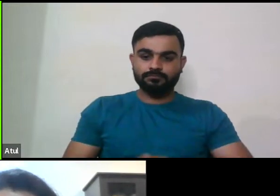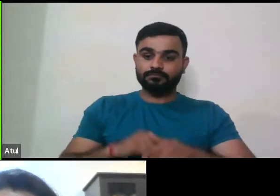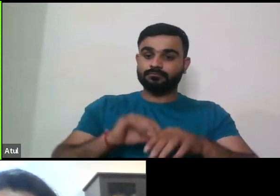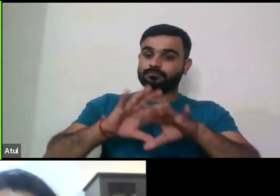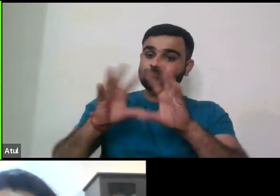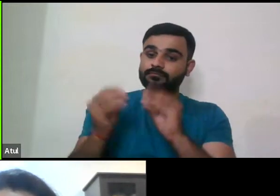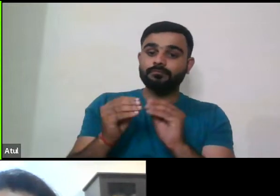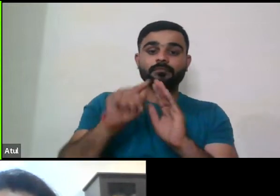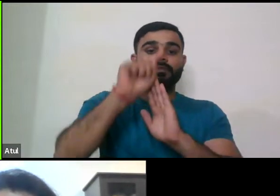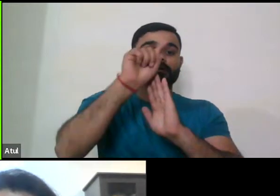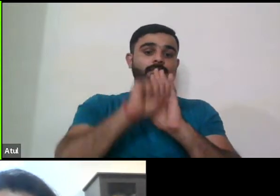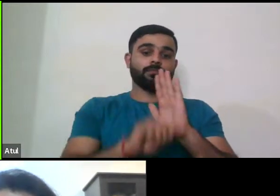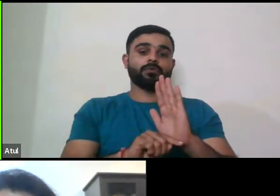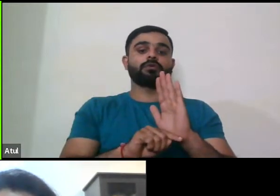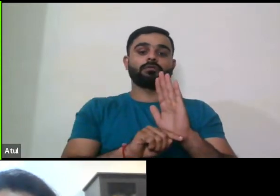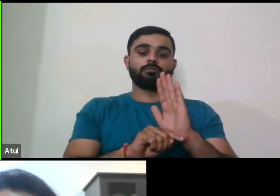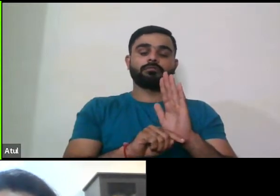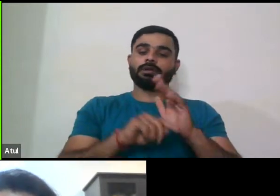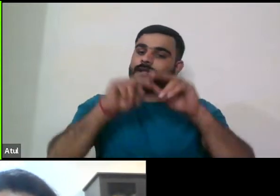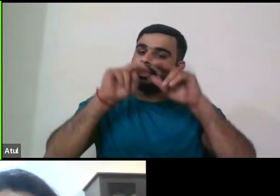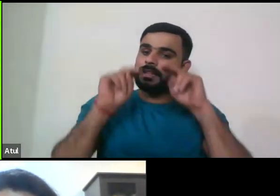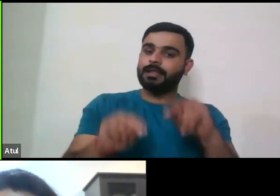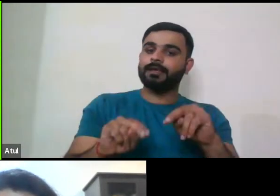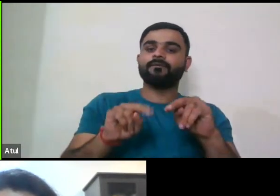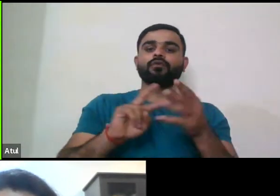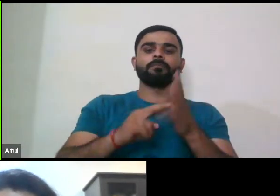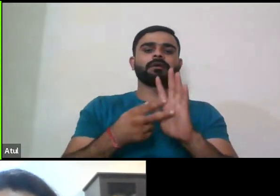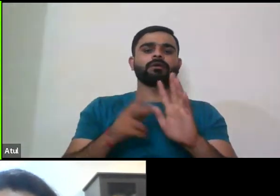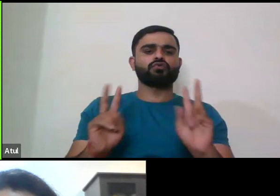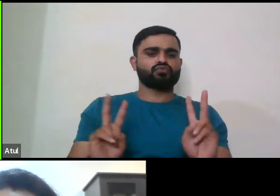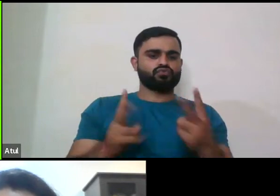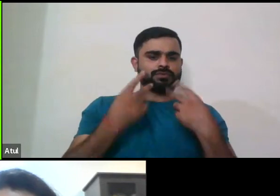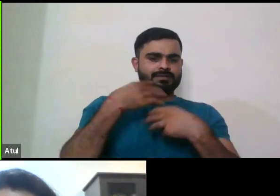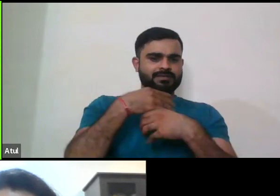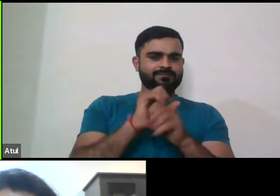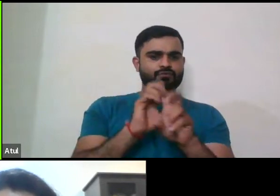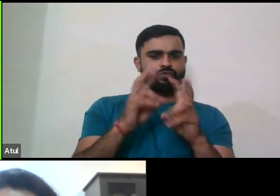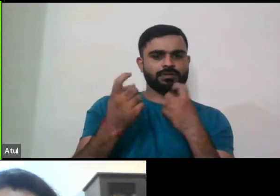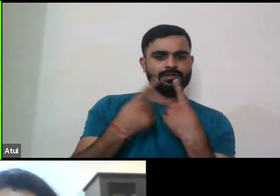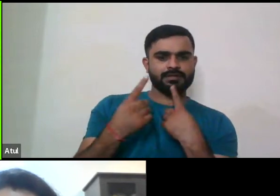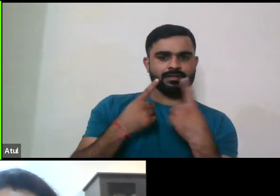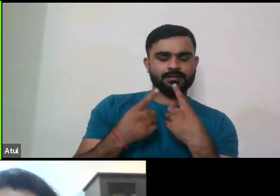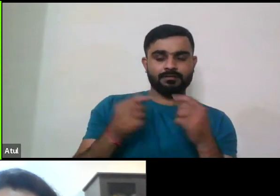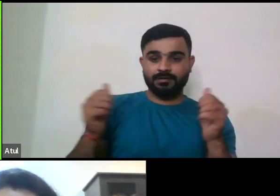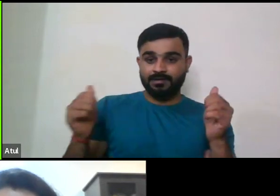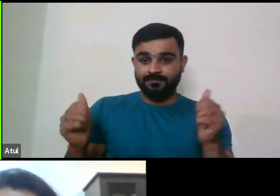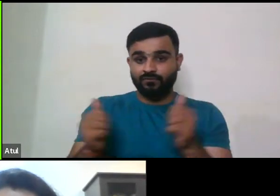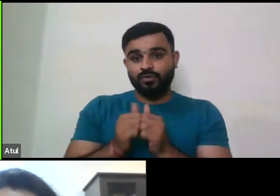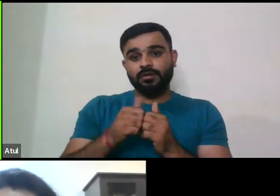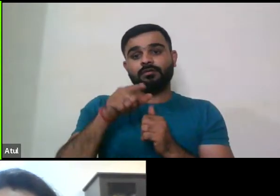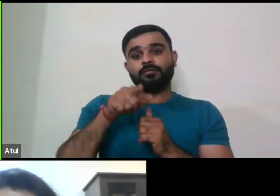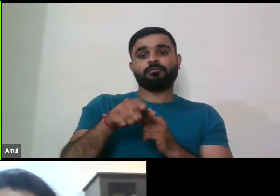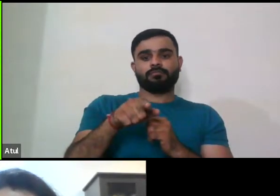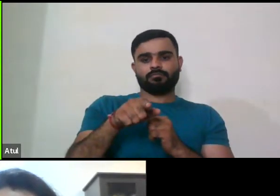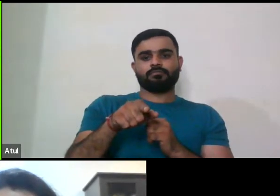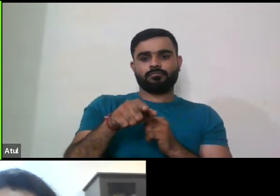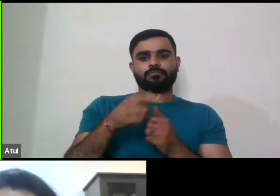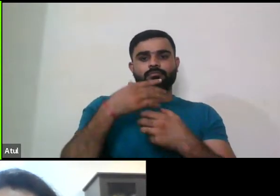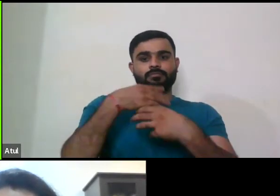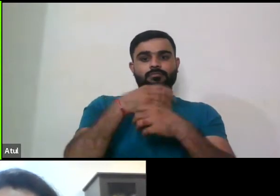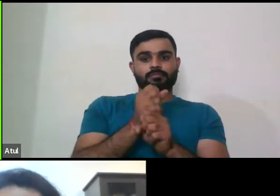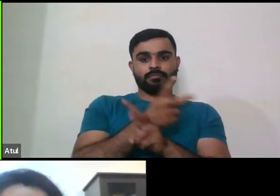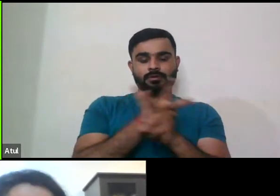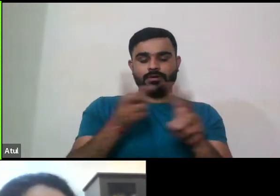our policies are generally made. So it's not nothing unique that we're talking about. With that in mind, we've made sort of